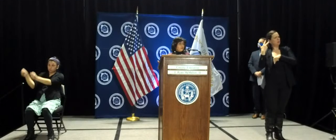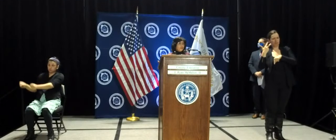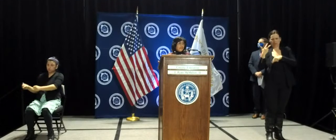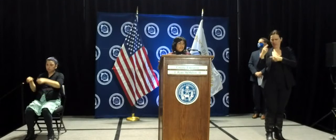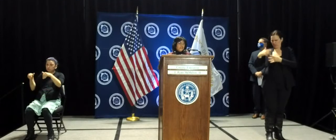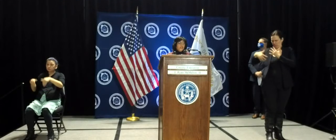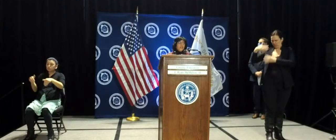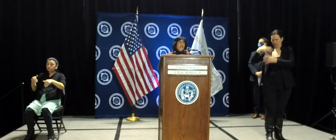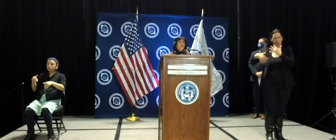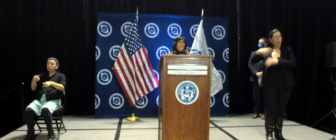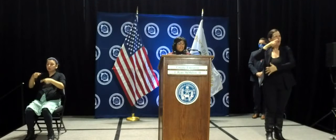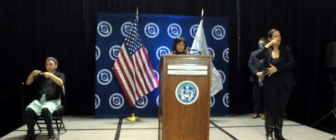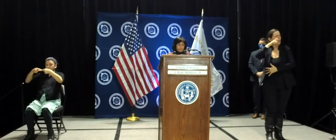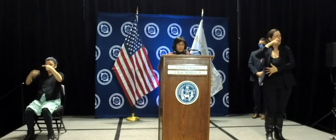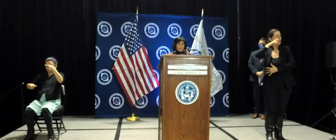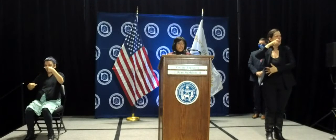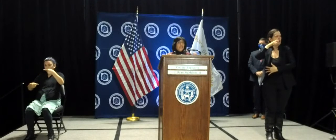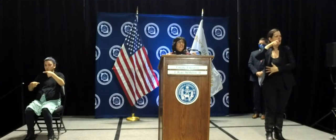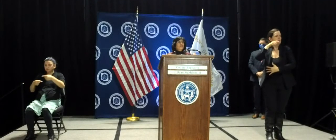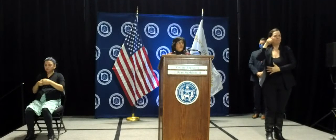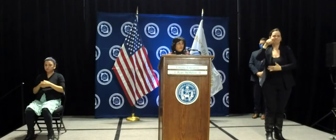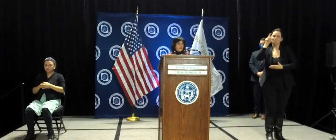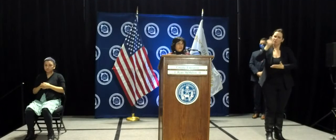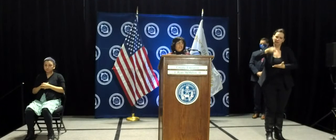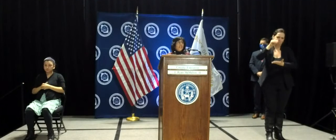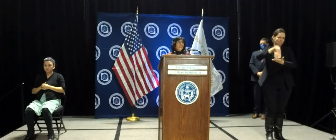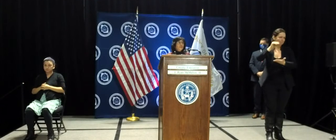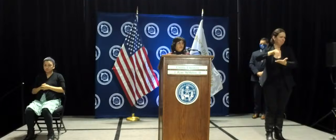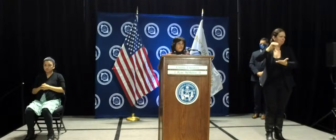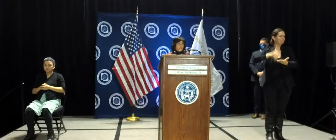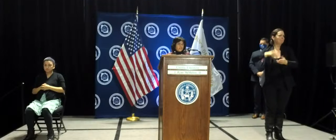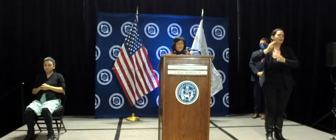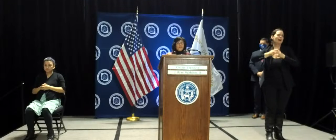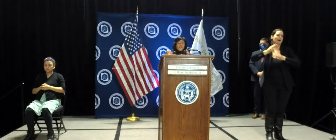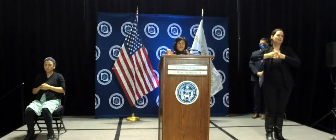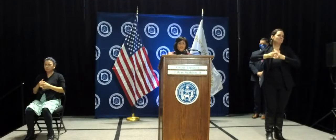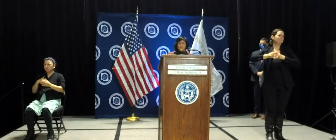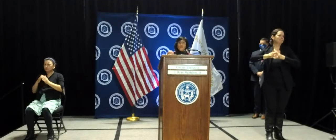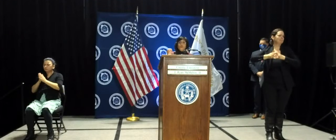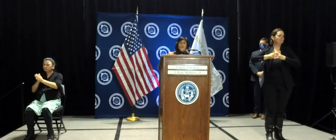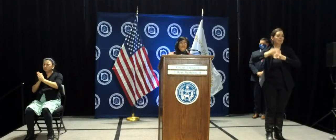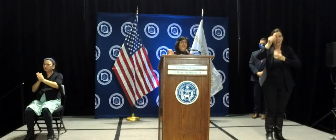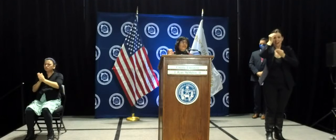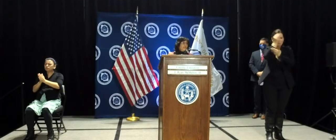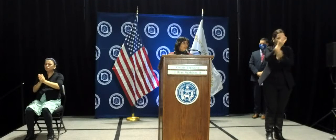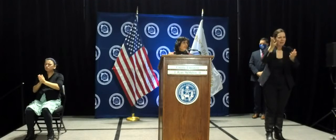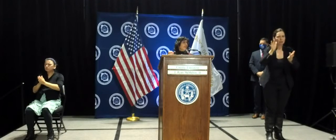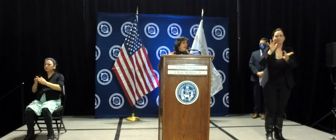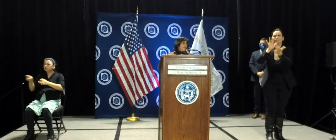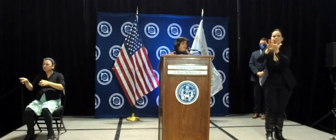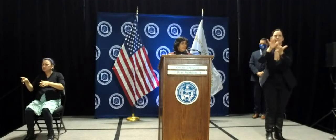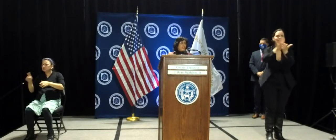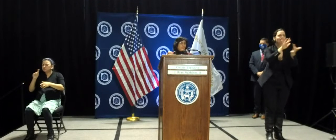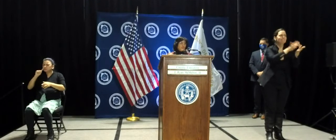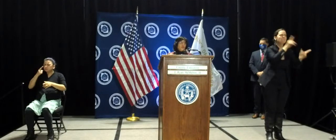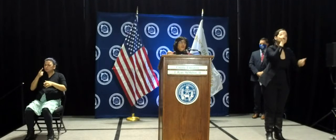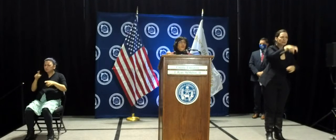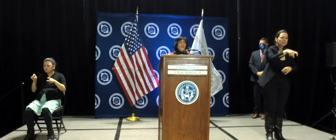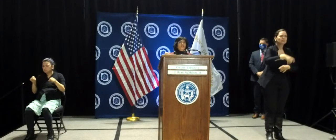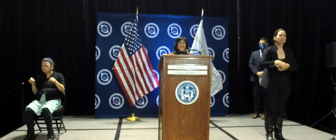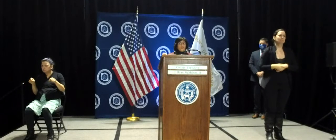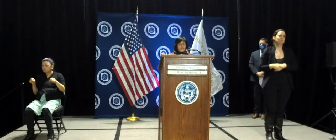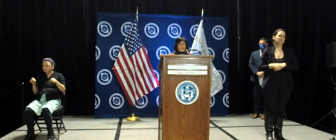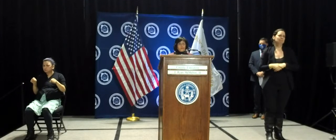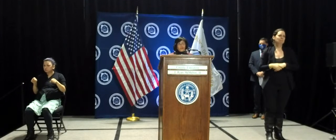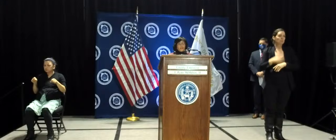you're asymptomatic, and make a list of it and inform them in good faith, because you will save lives. You will